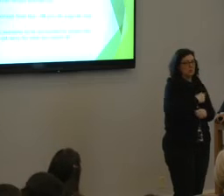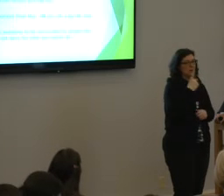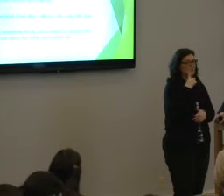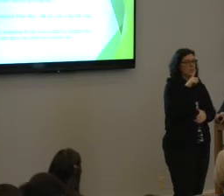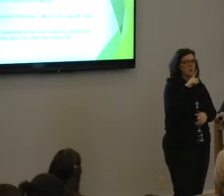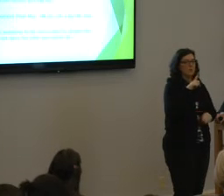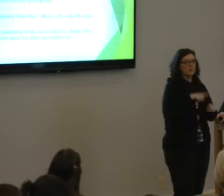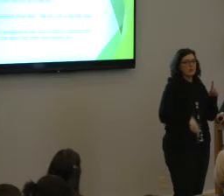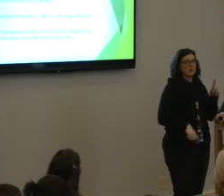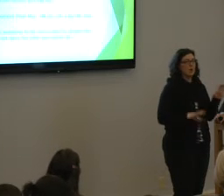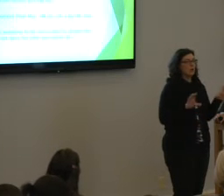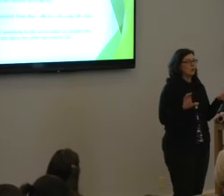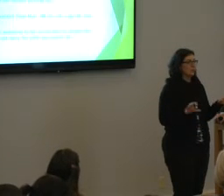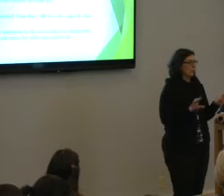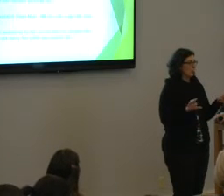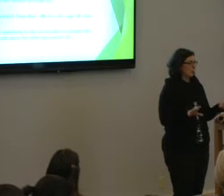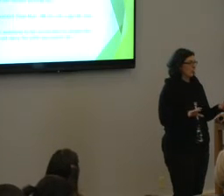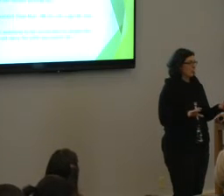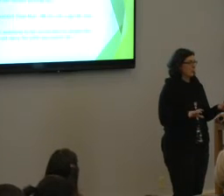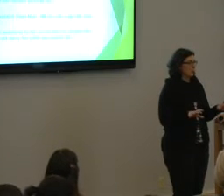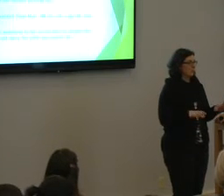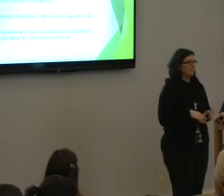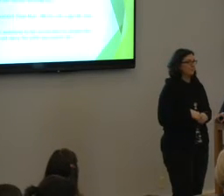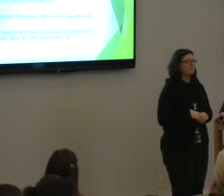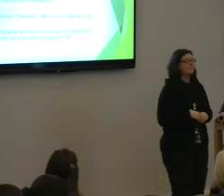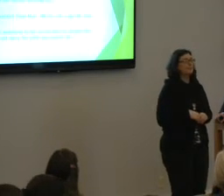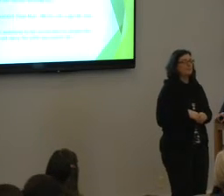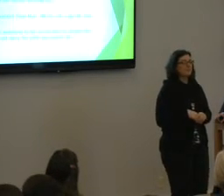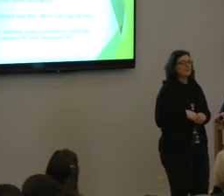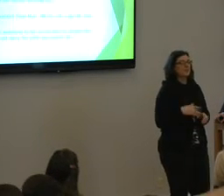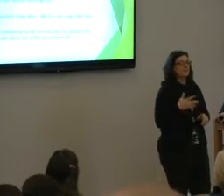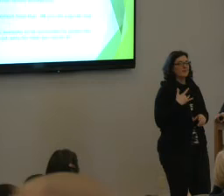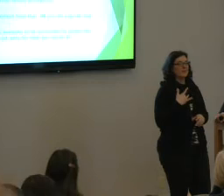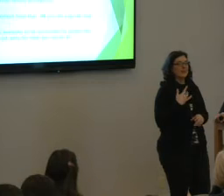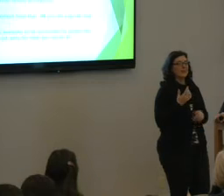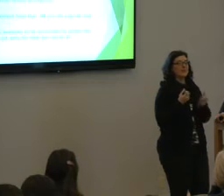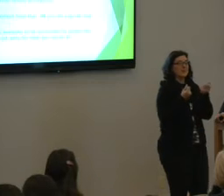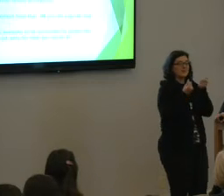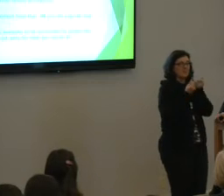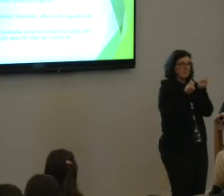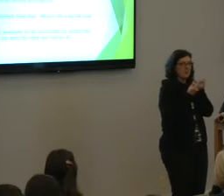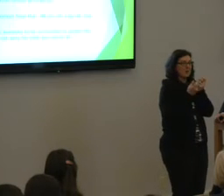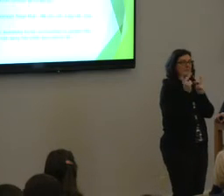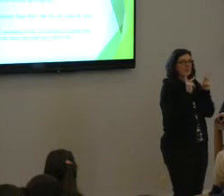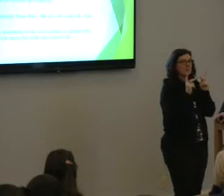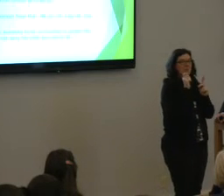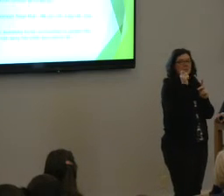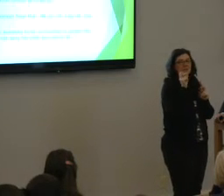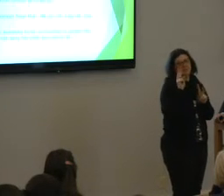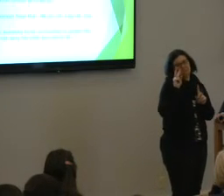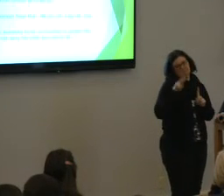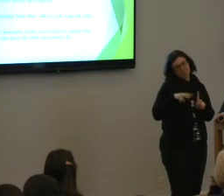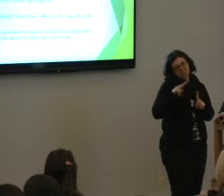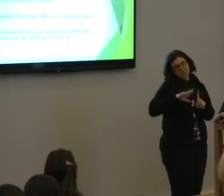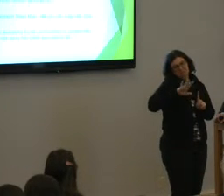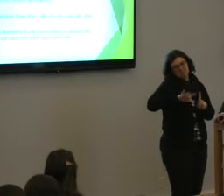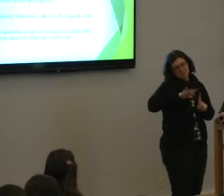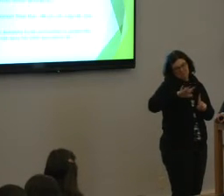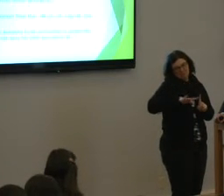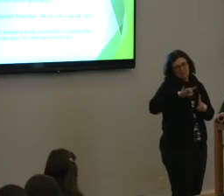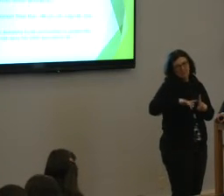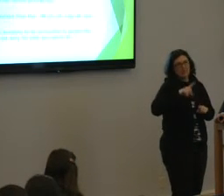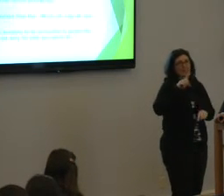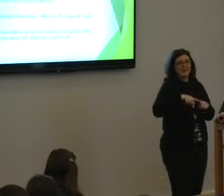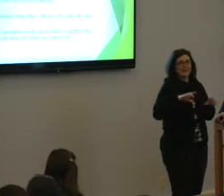you cannot do. You know, and she was feeling the sense of being surrounded by people who didn't look at her brother in terms of what he couldn't